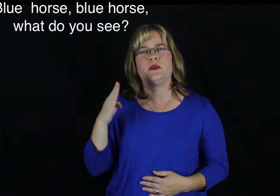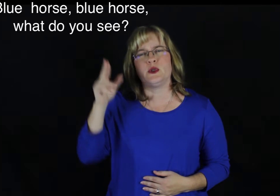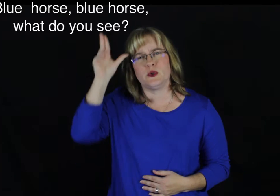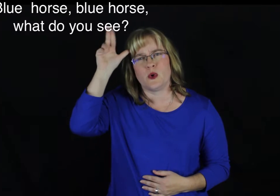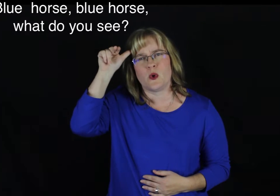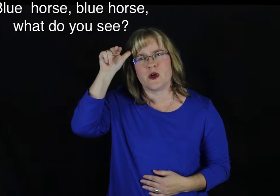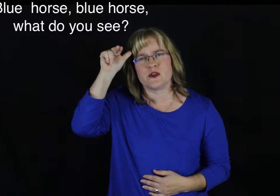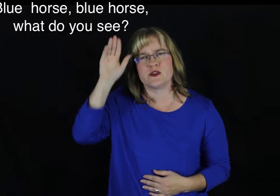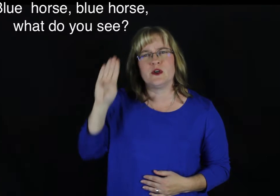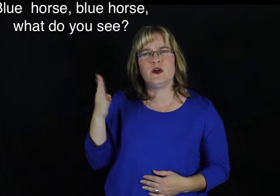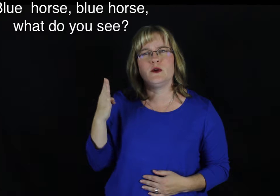Blue horse,